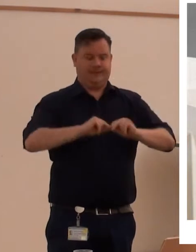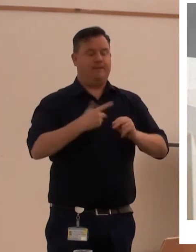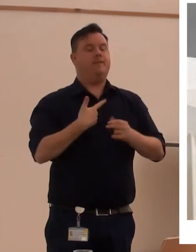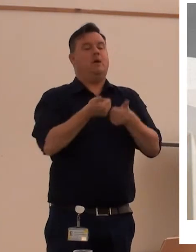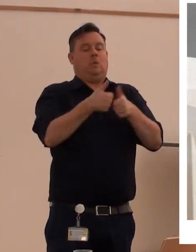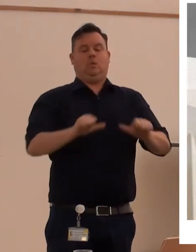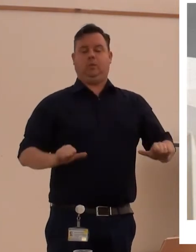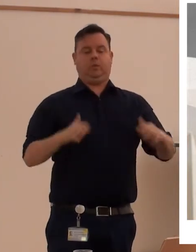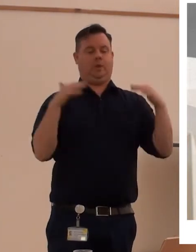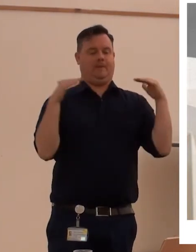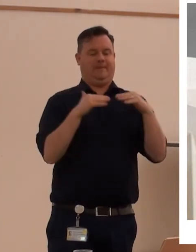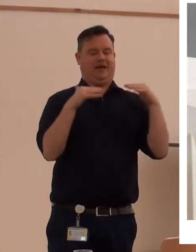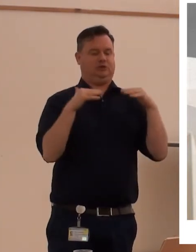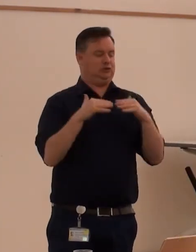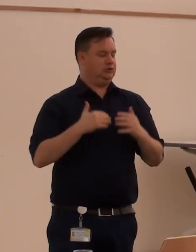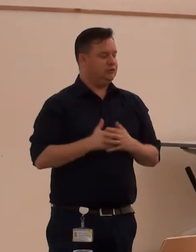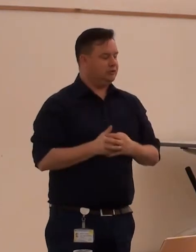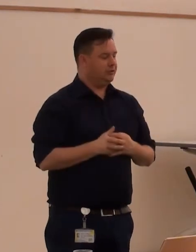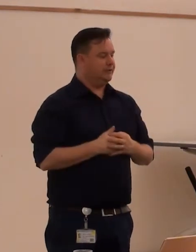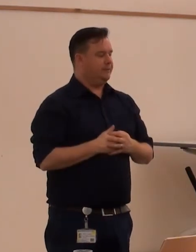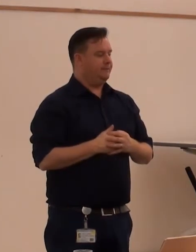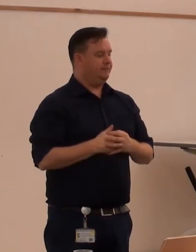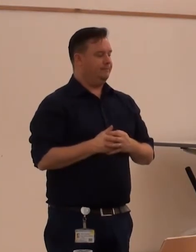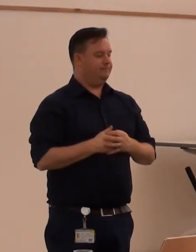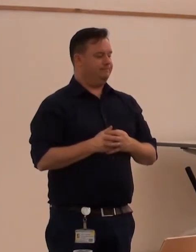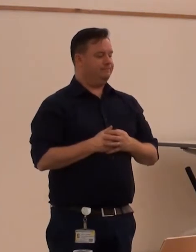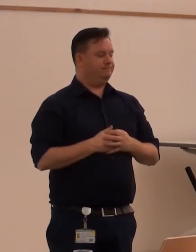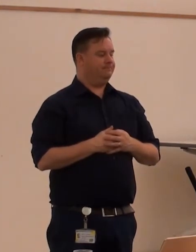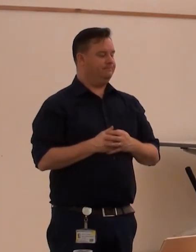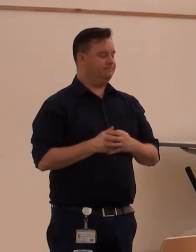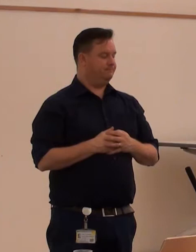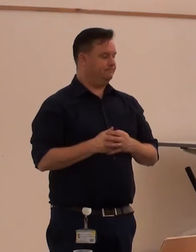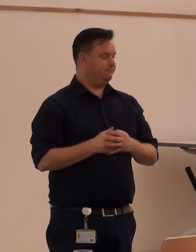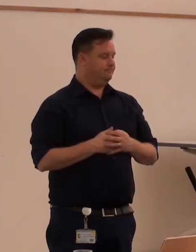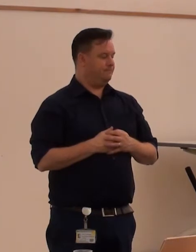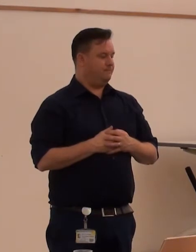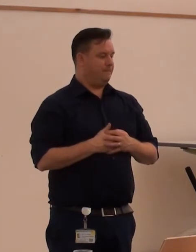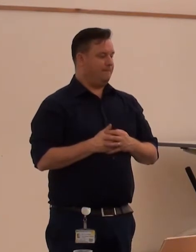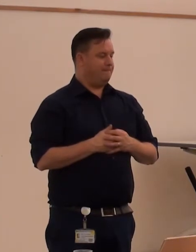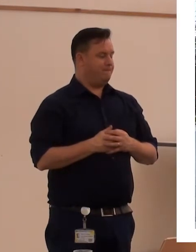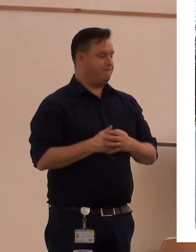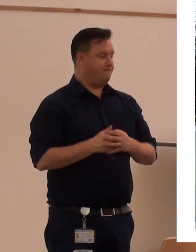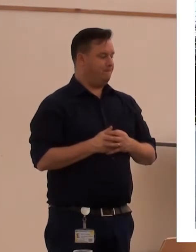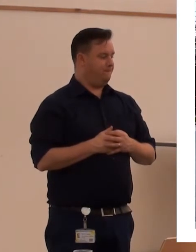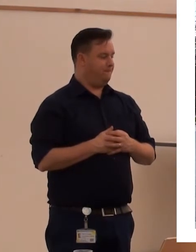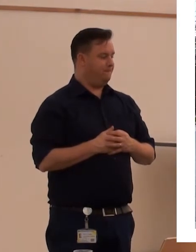up. And to give us some humans.